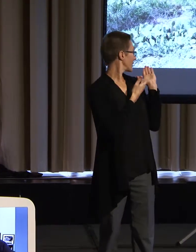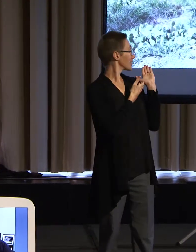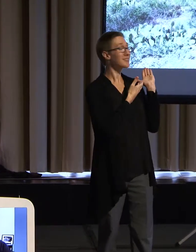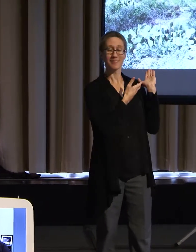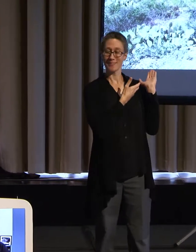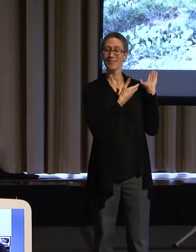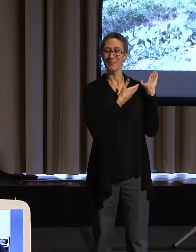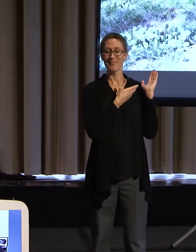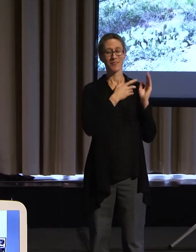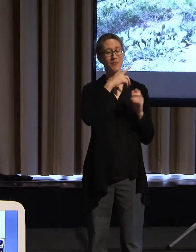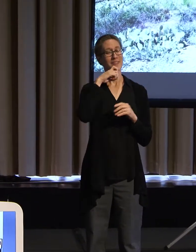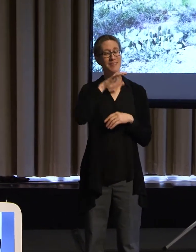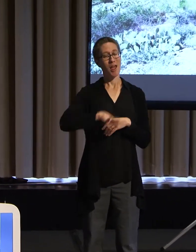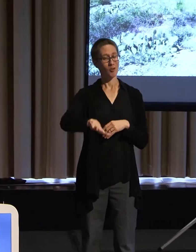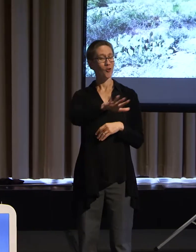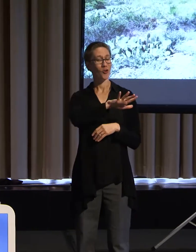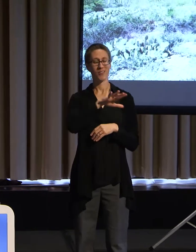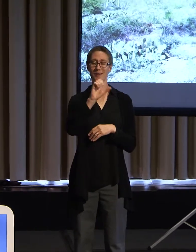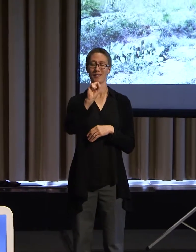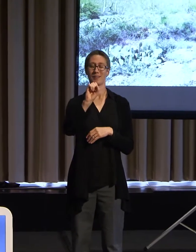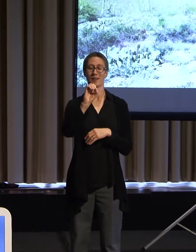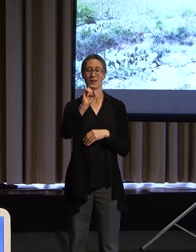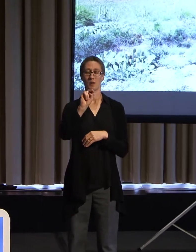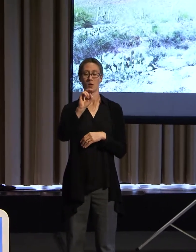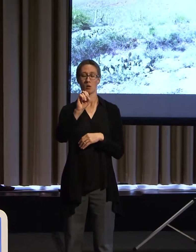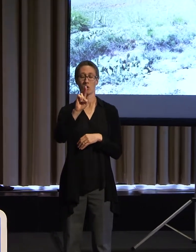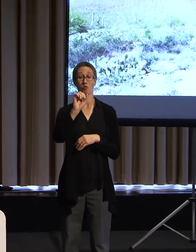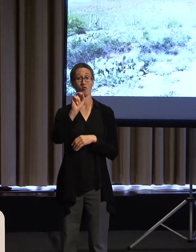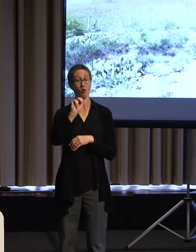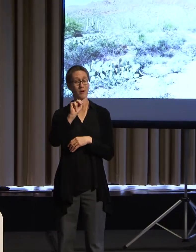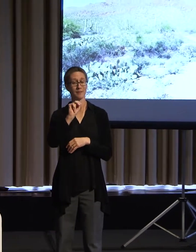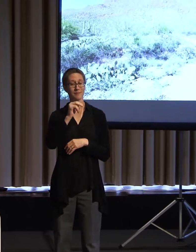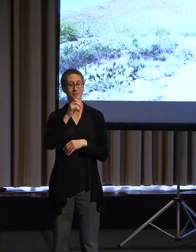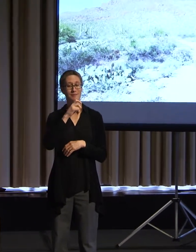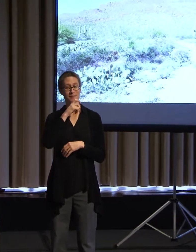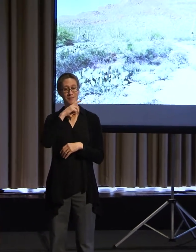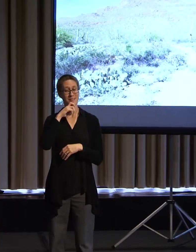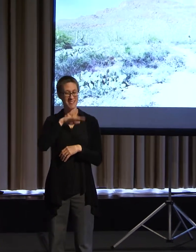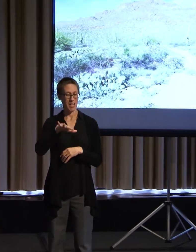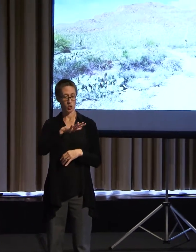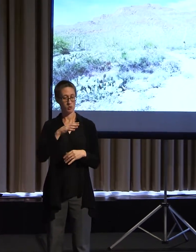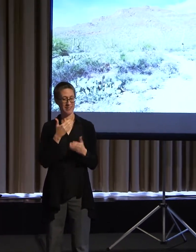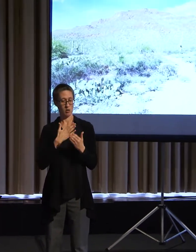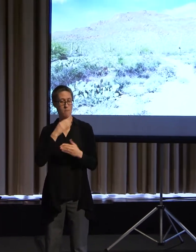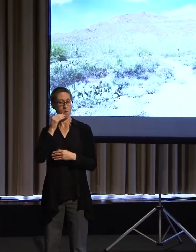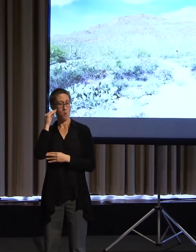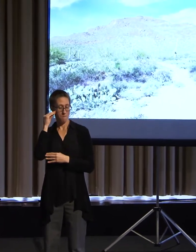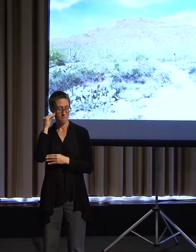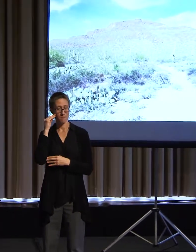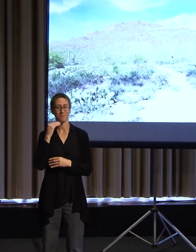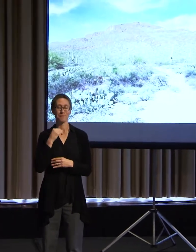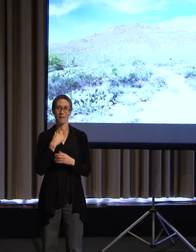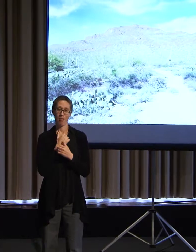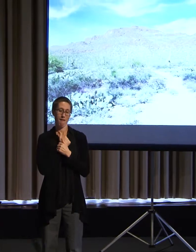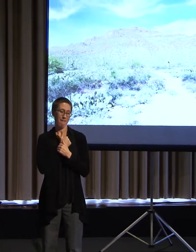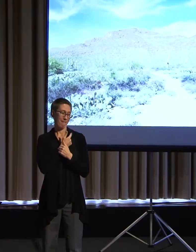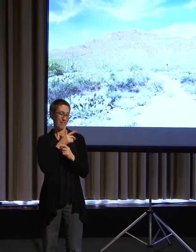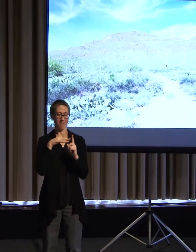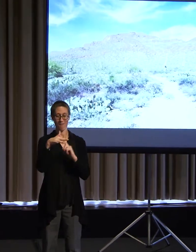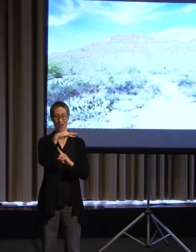where I live. What I love most about living in a lush environment, which gets around 12 inches of rain a year,